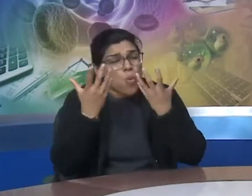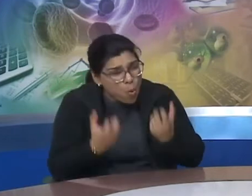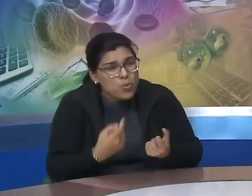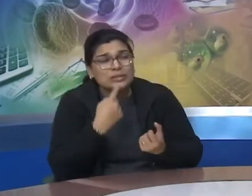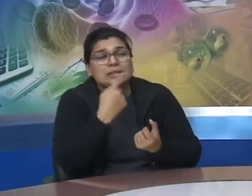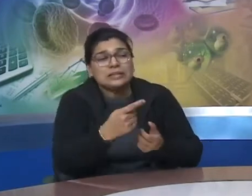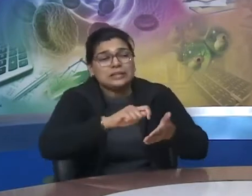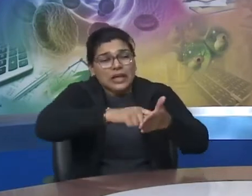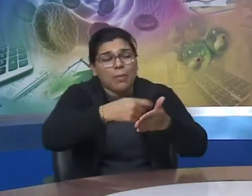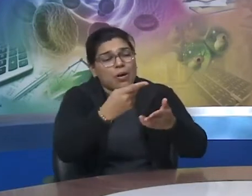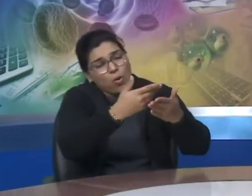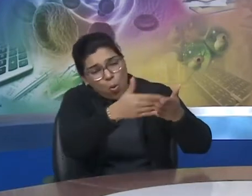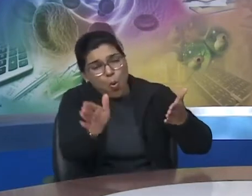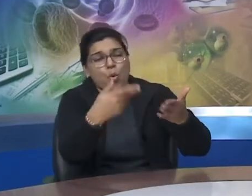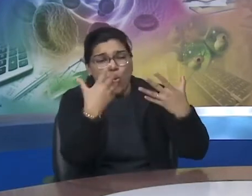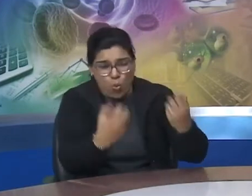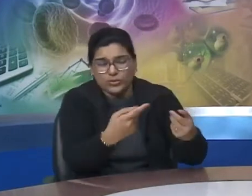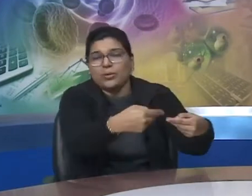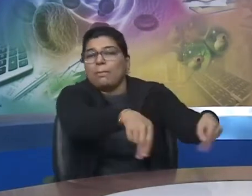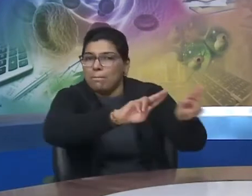the circus master